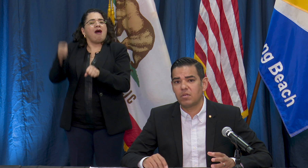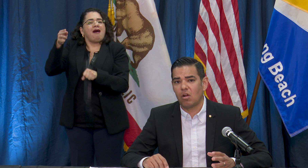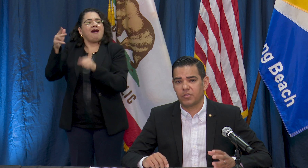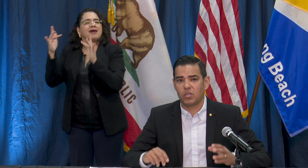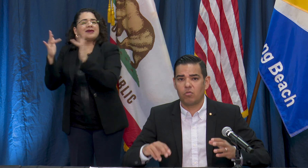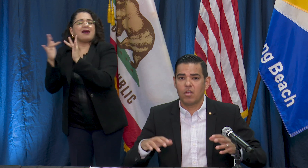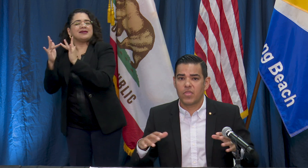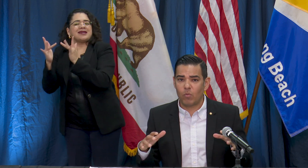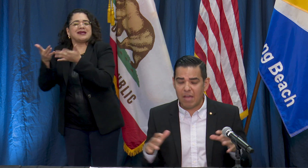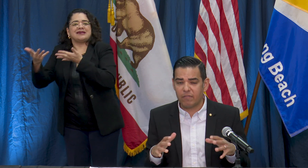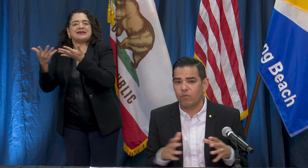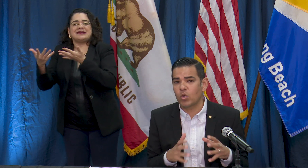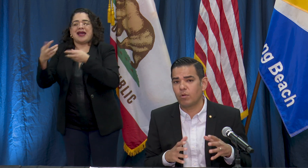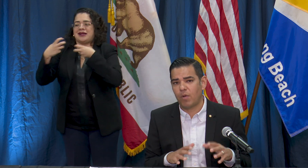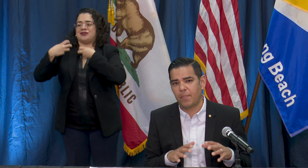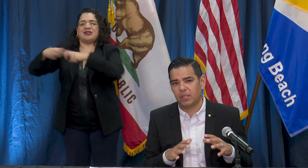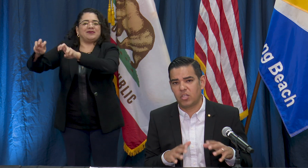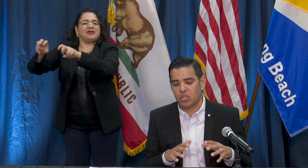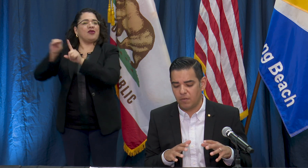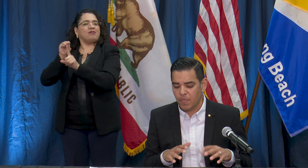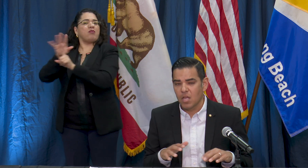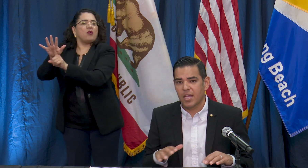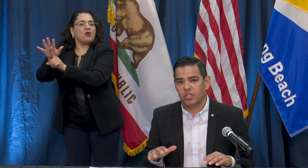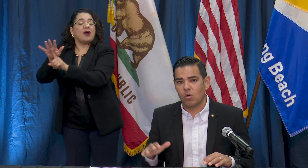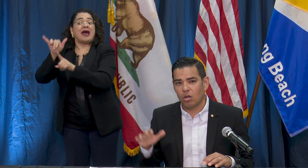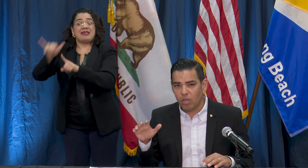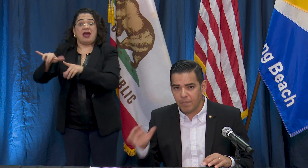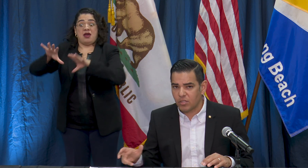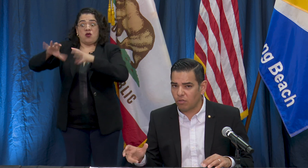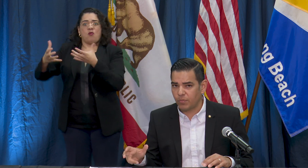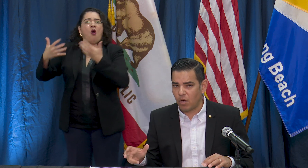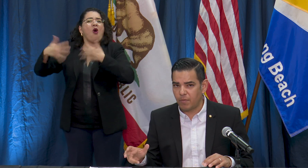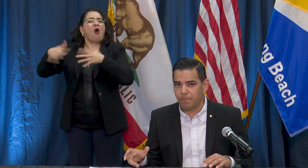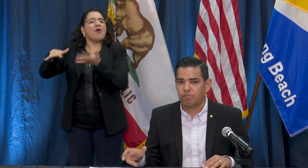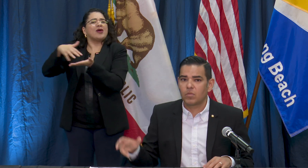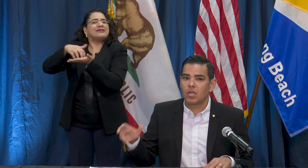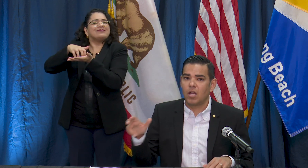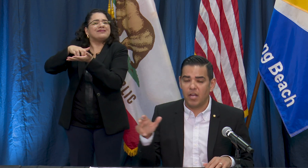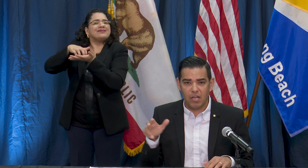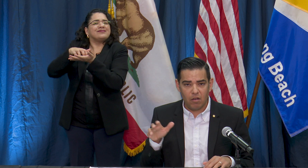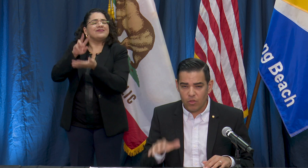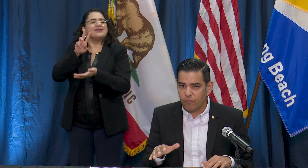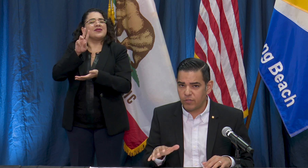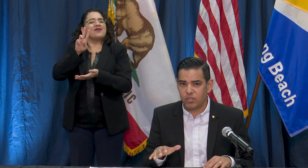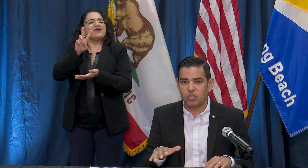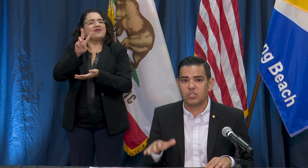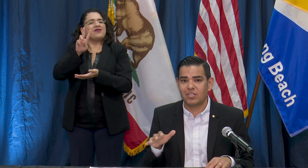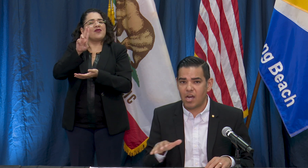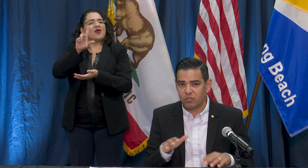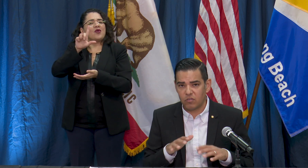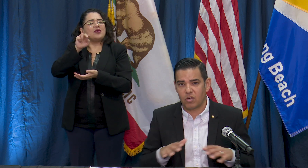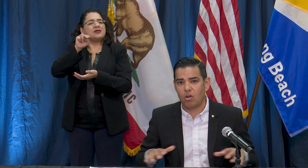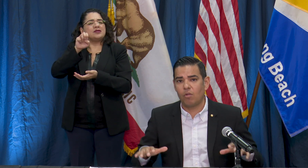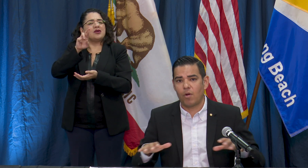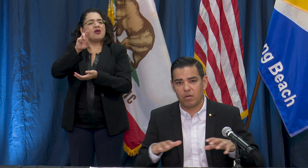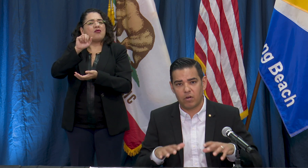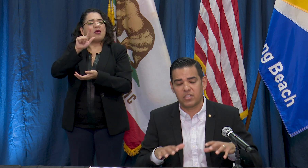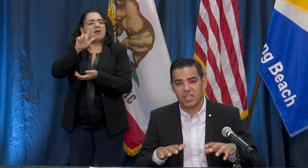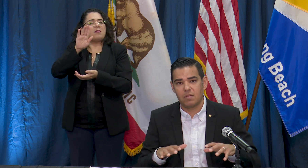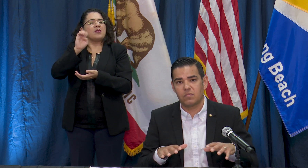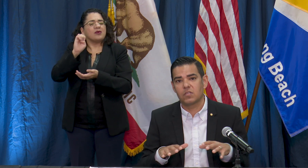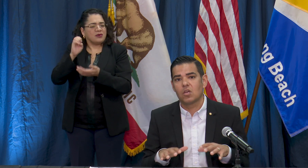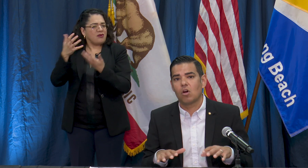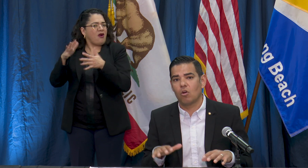transmission, but also that we have a vulnerable population. And so our Long Beach Health Department Other physicians and doctors that are all part